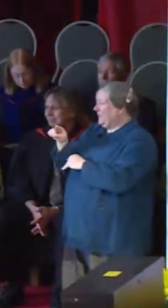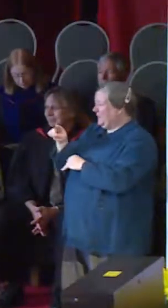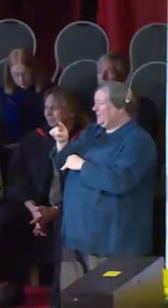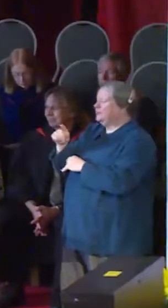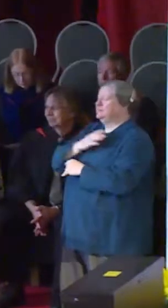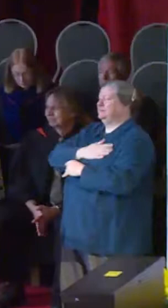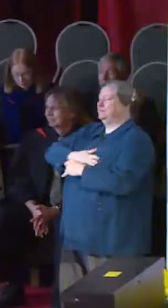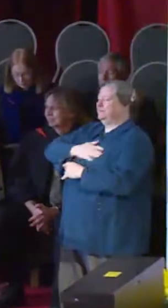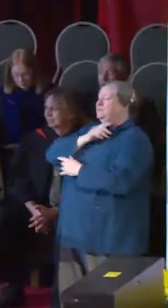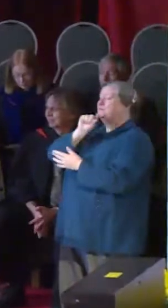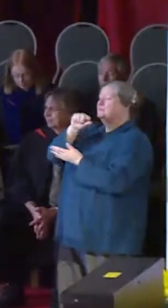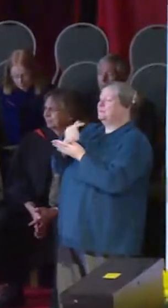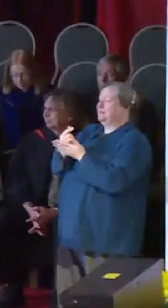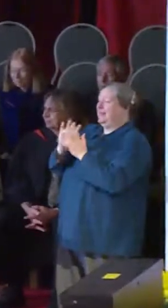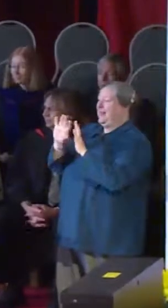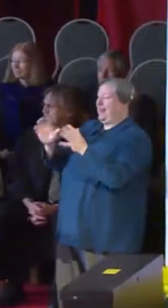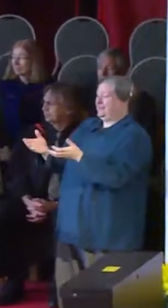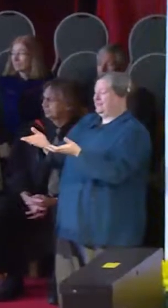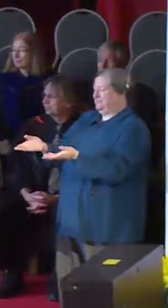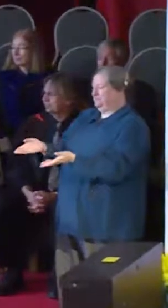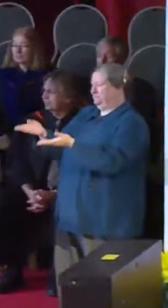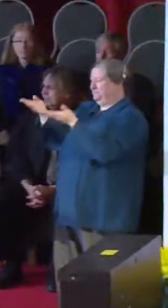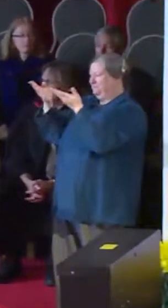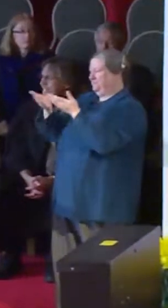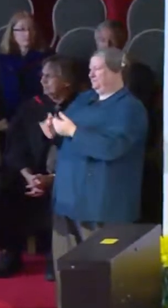the graduating class please rise?